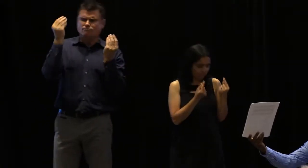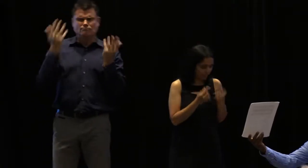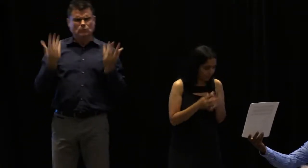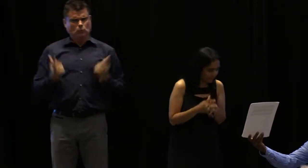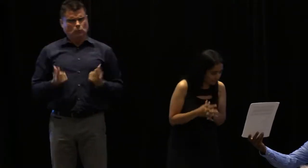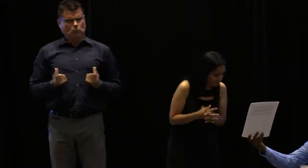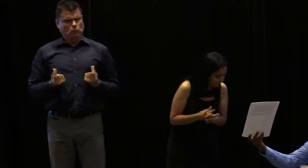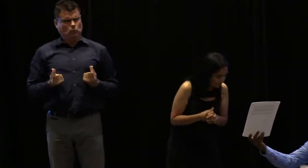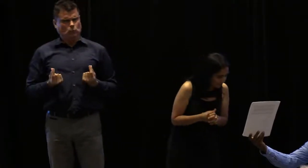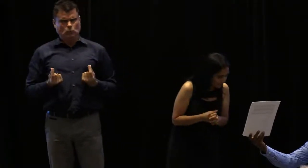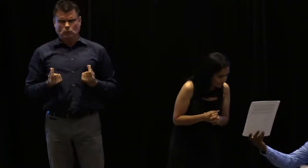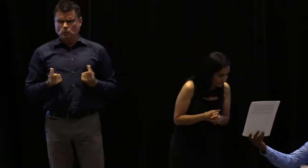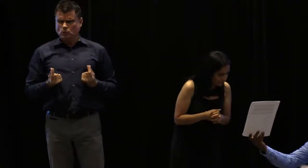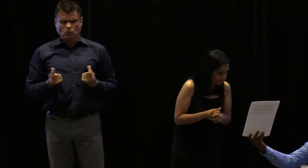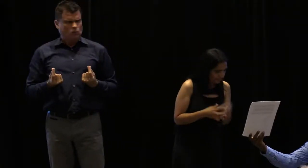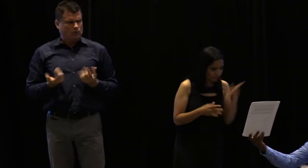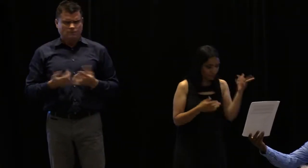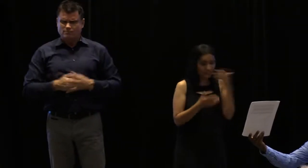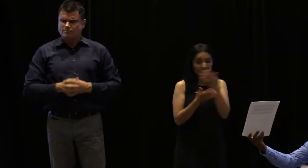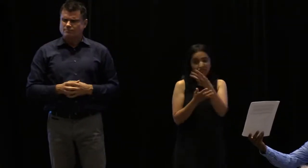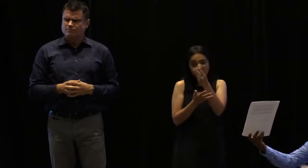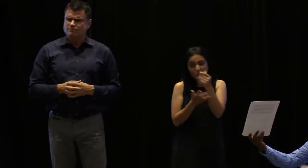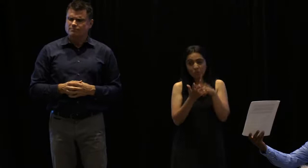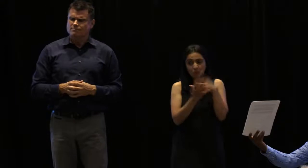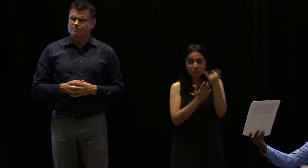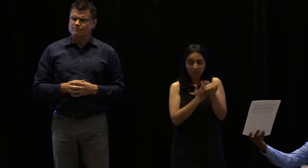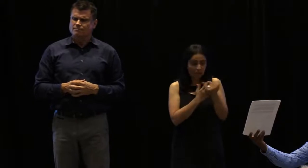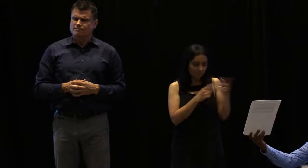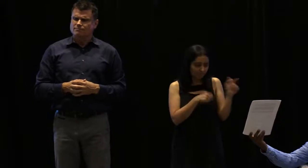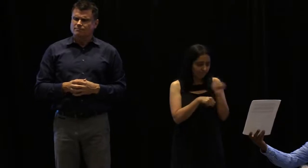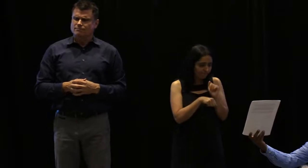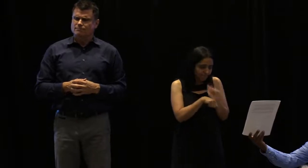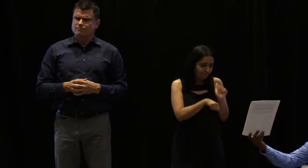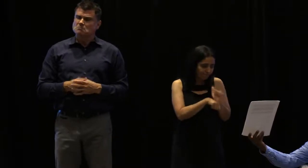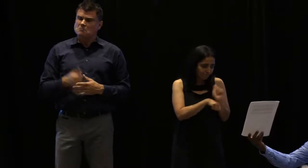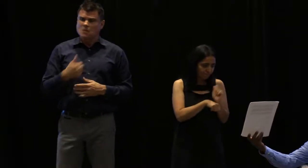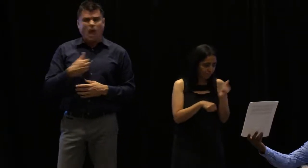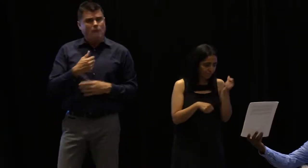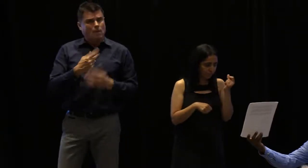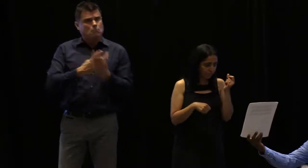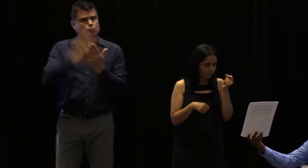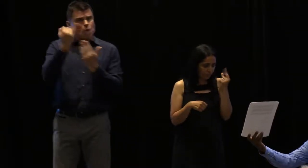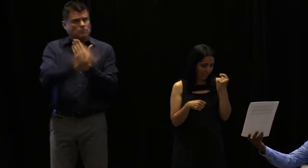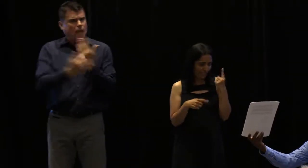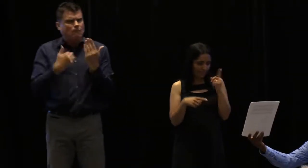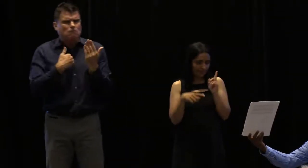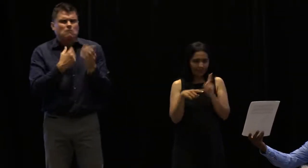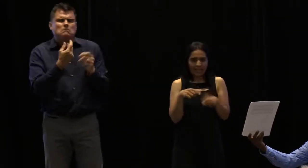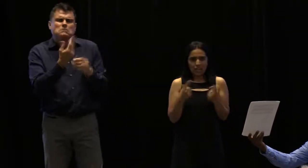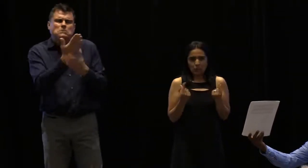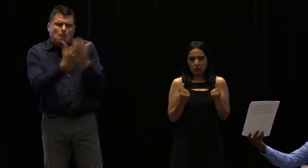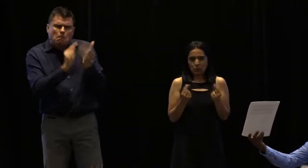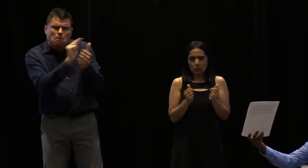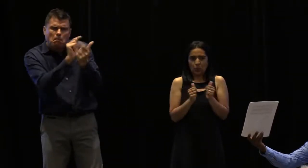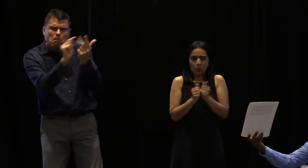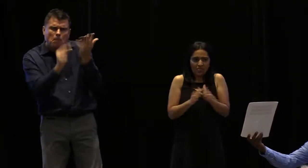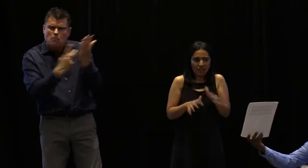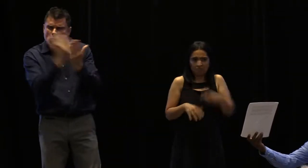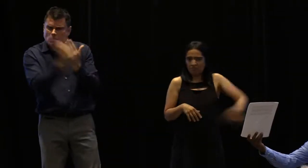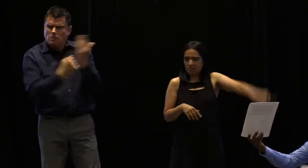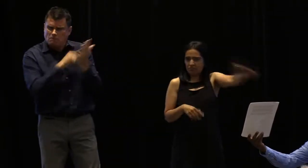So if you may be wondering, what does GVAD do now? The advocacy isn't over. We still have a few projects on the